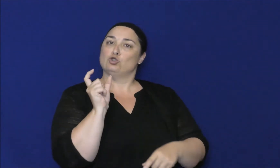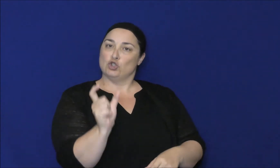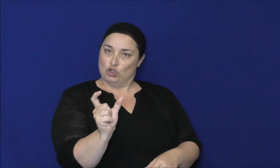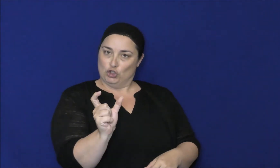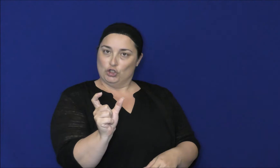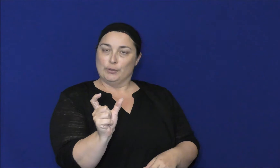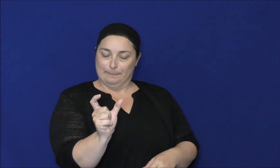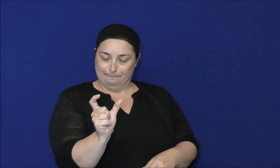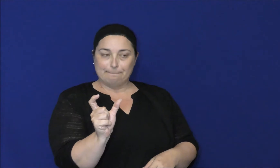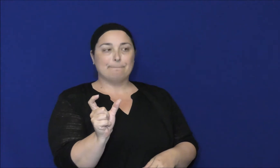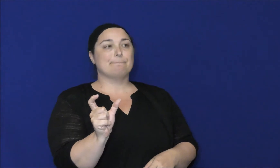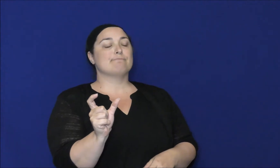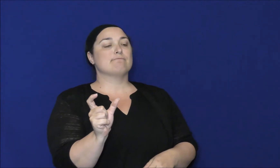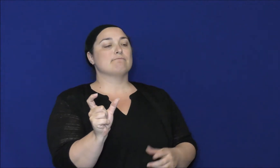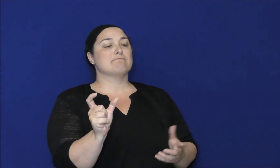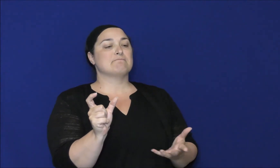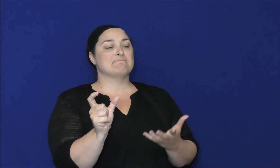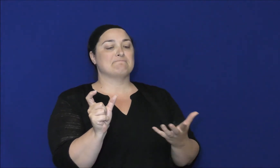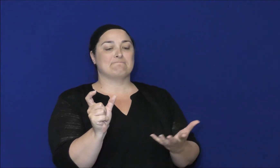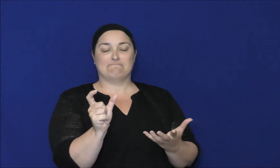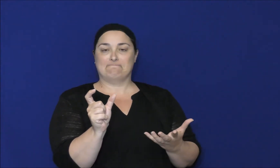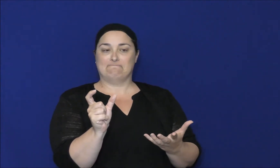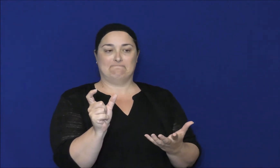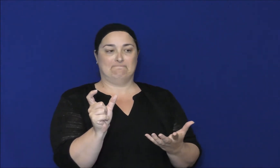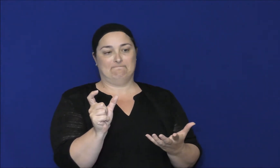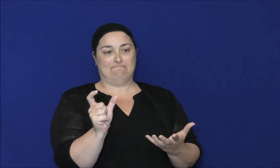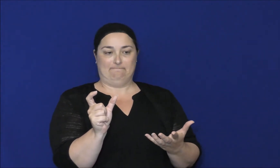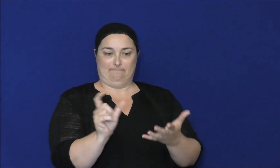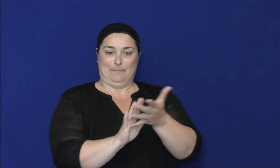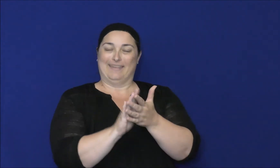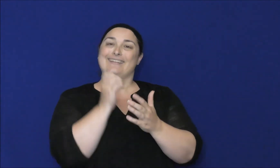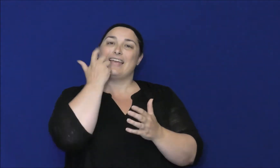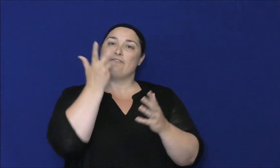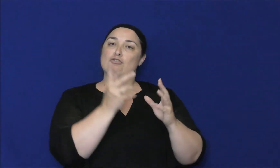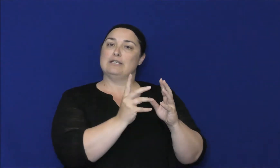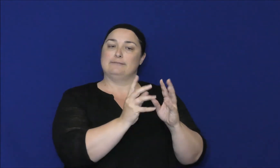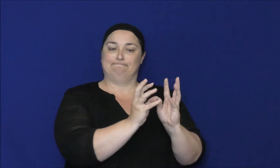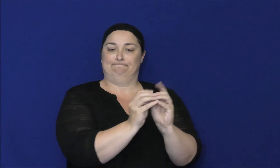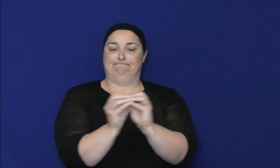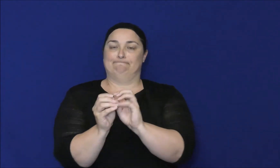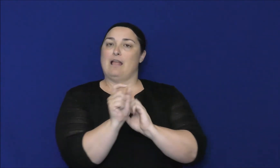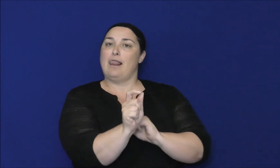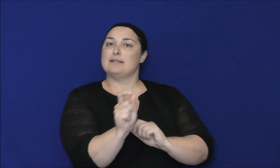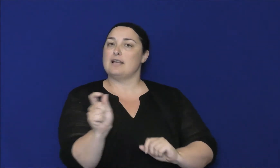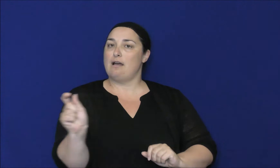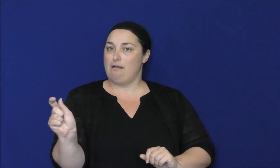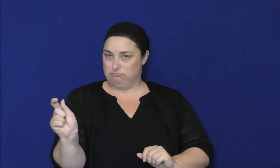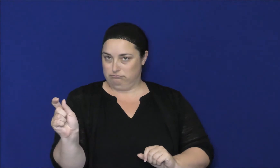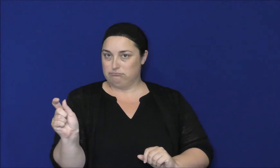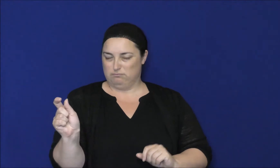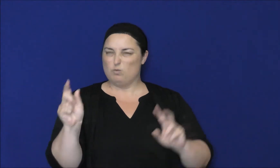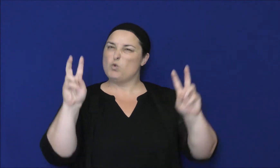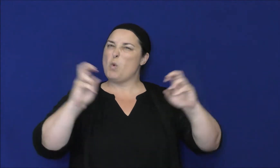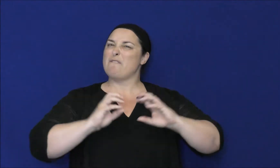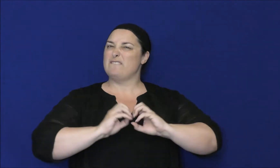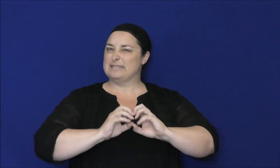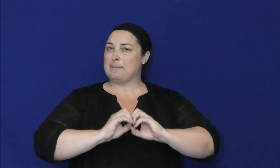a way that we present each letter of the word. So we have what's called finger spelling. So